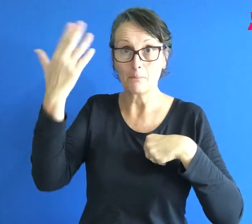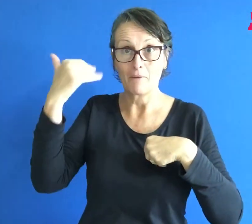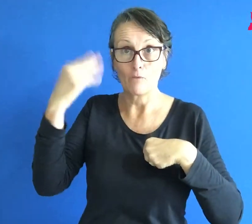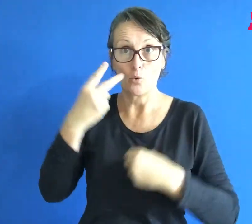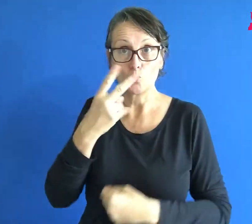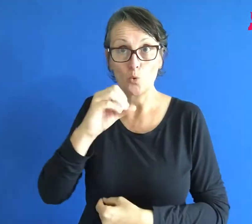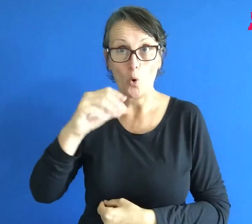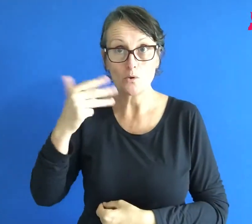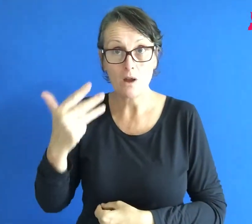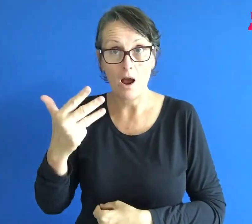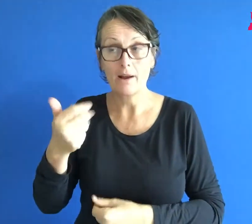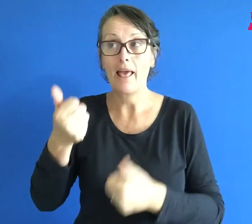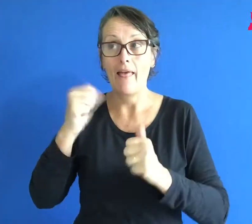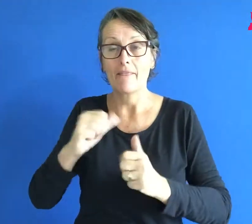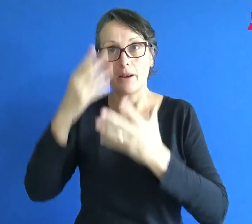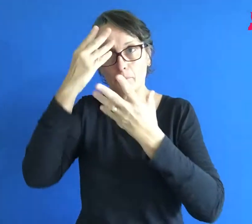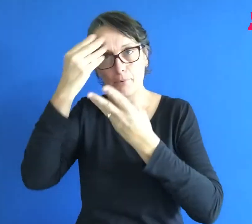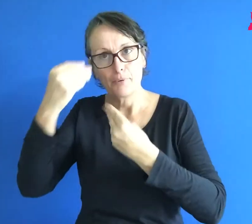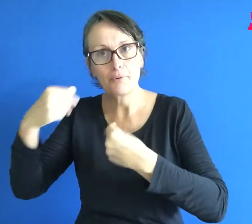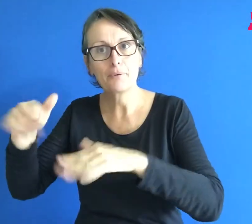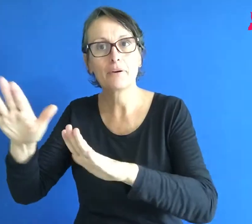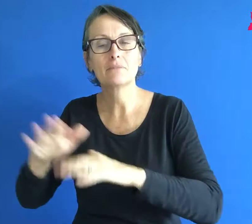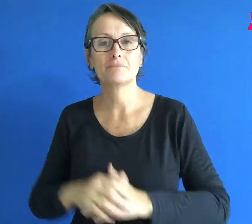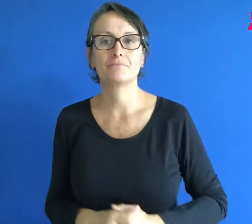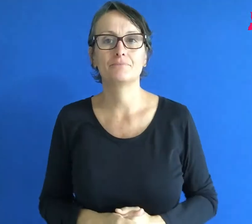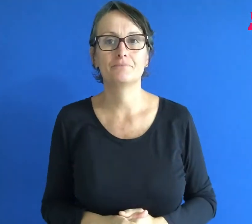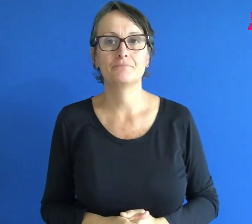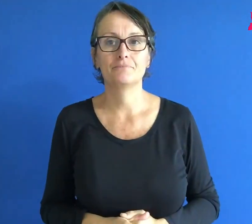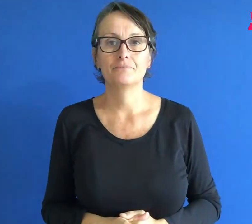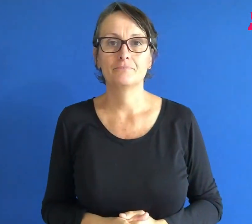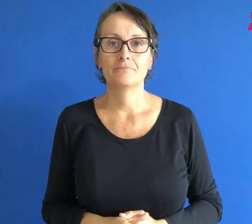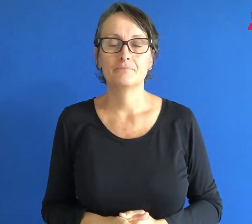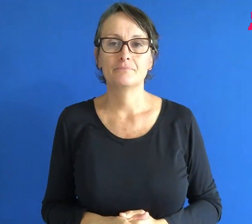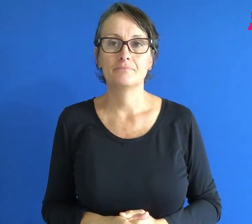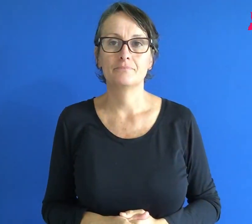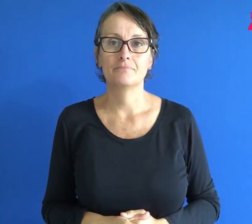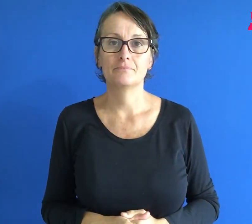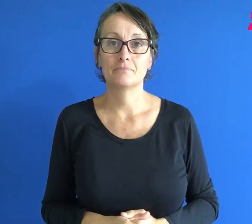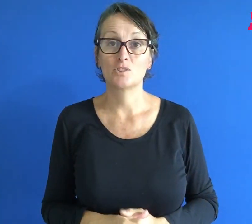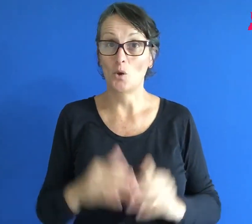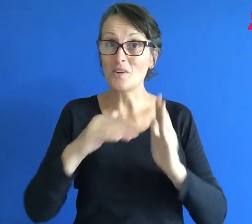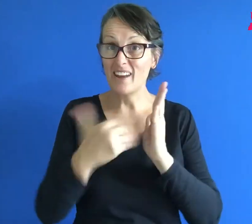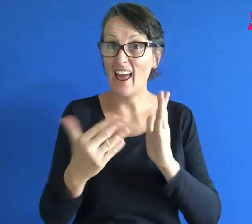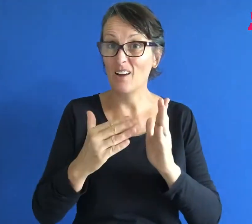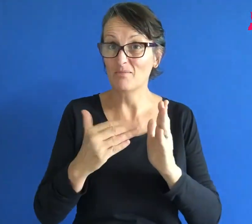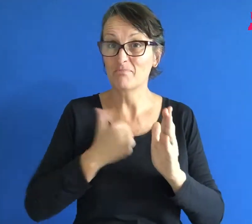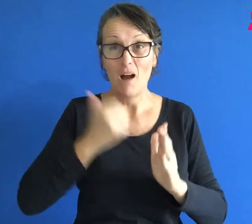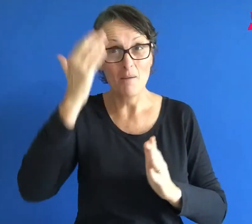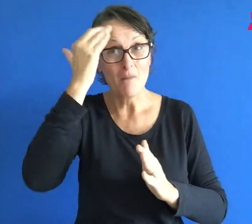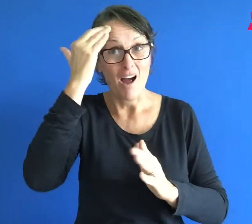So now, my software's improved in my head, I can actually turn it off and I can, move it into a folder and put it